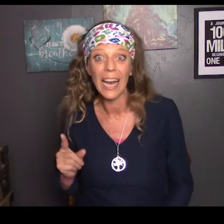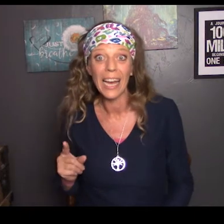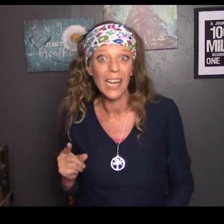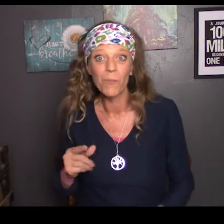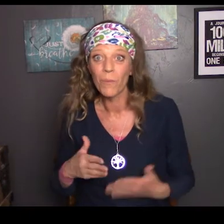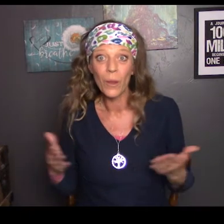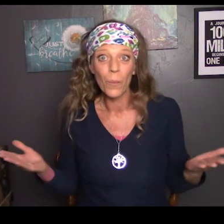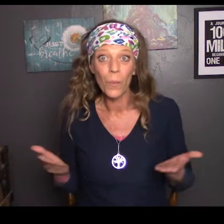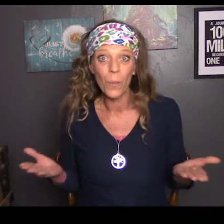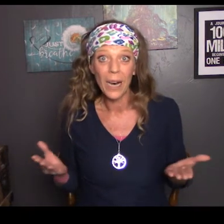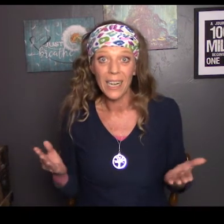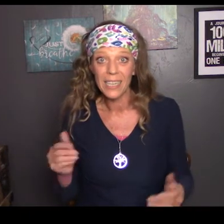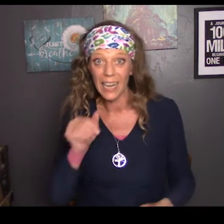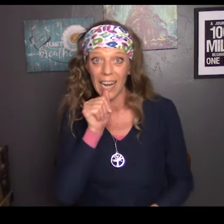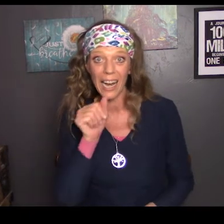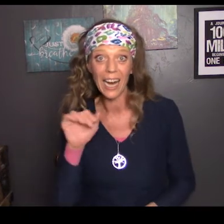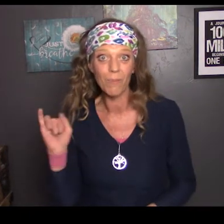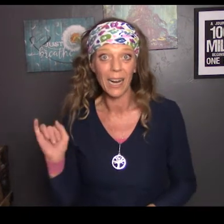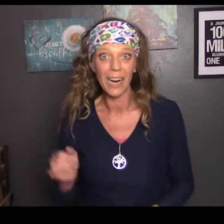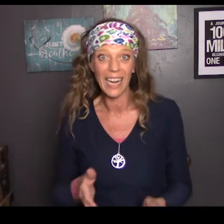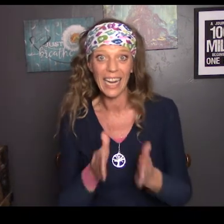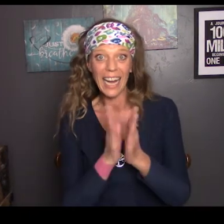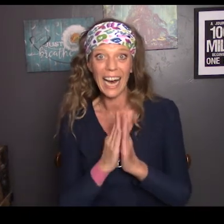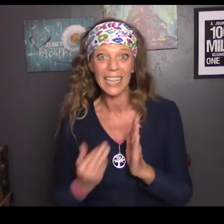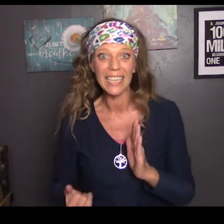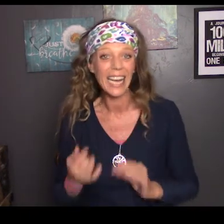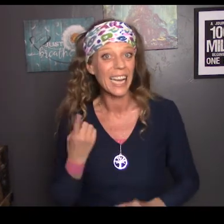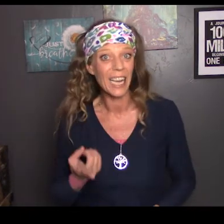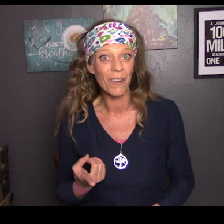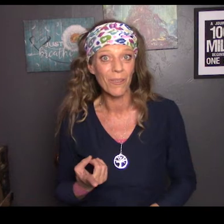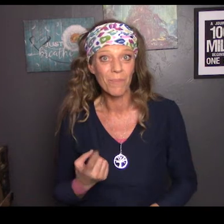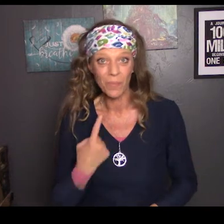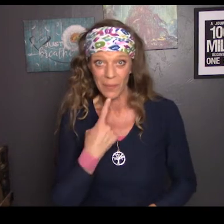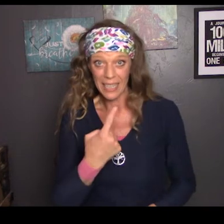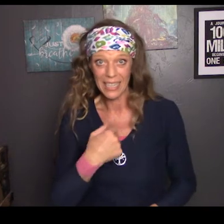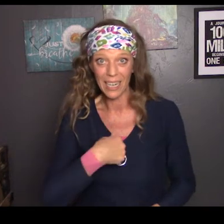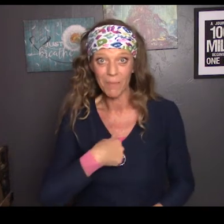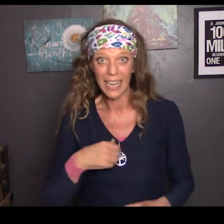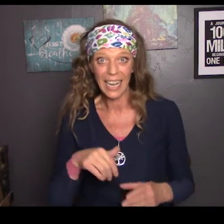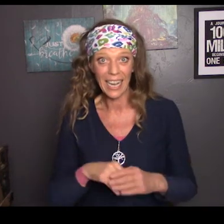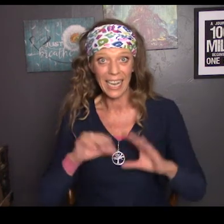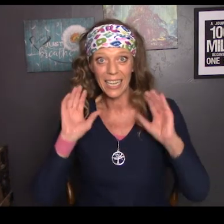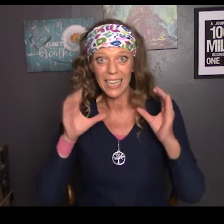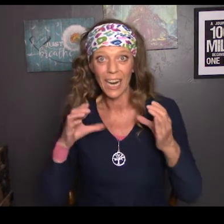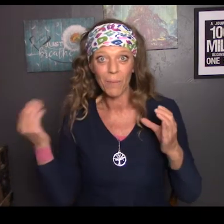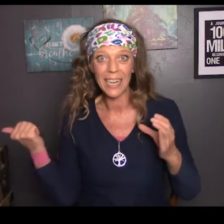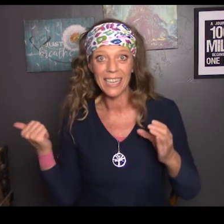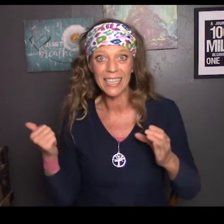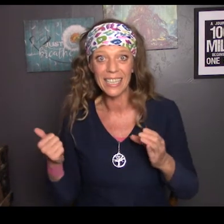Okay, what am I asking you? Tell me in comments.